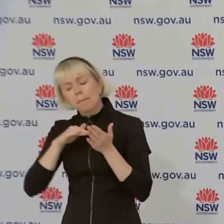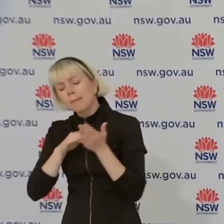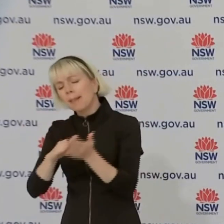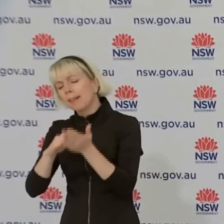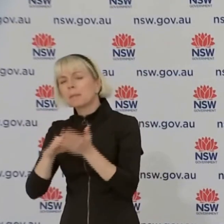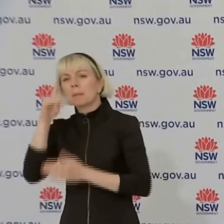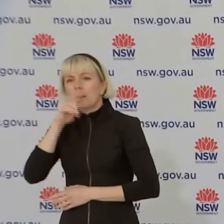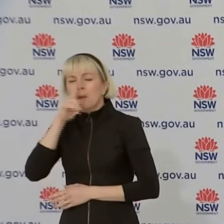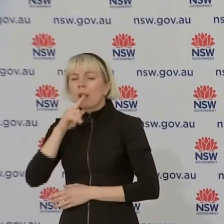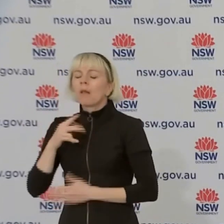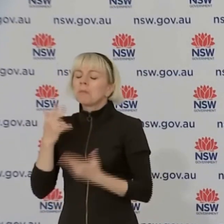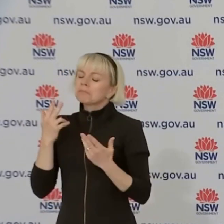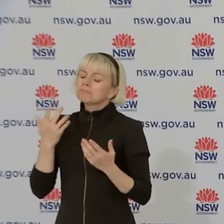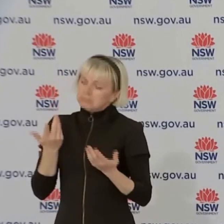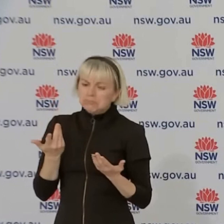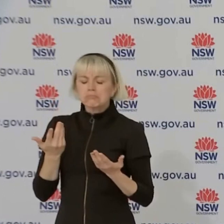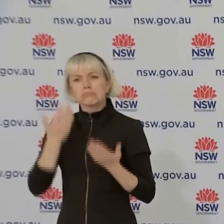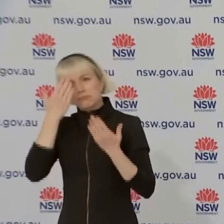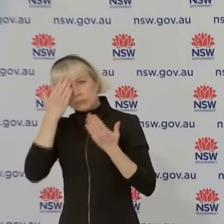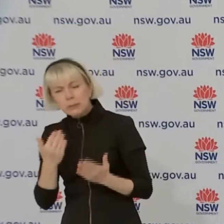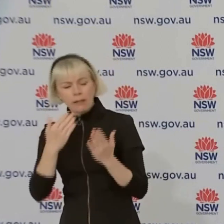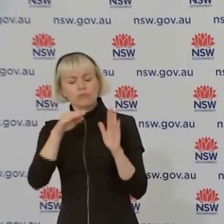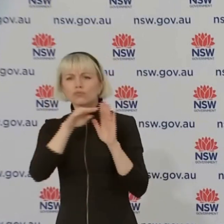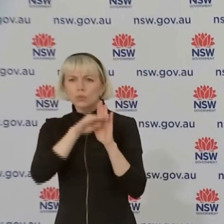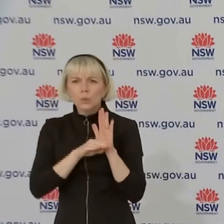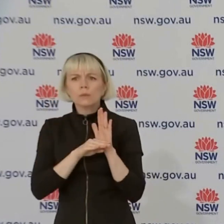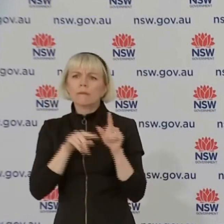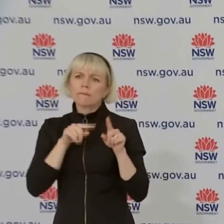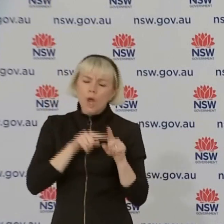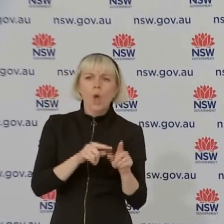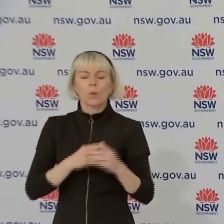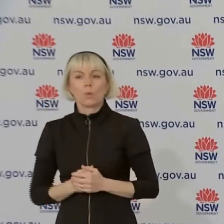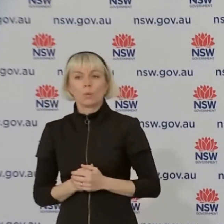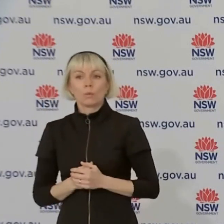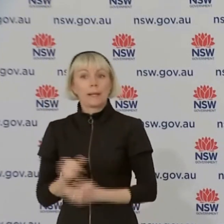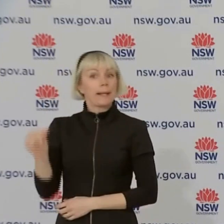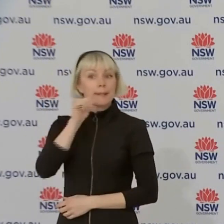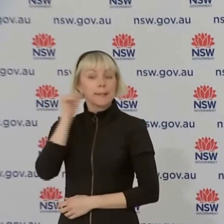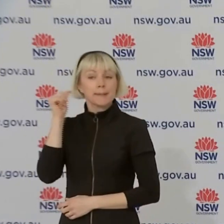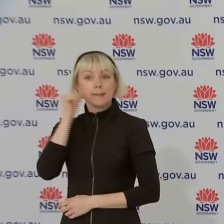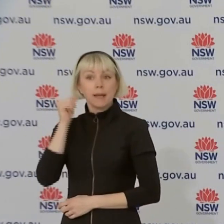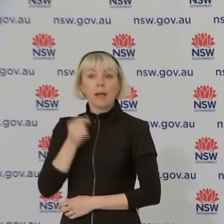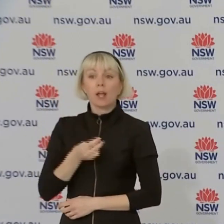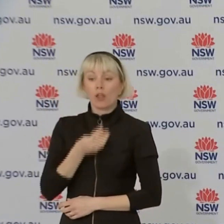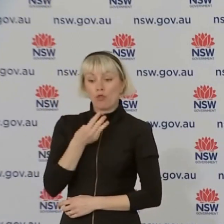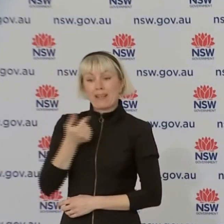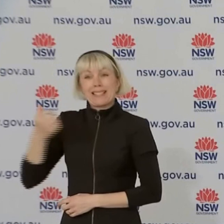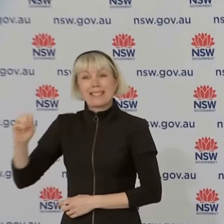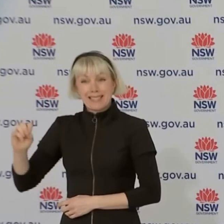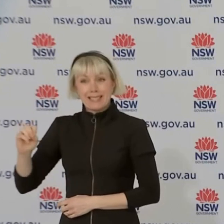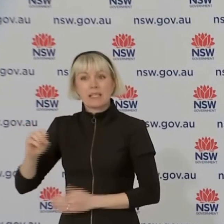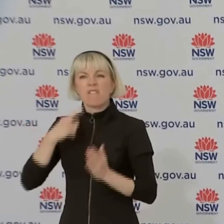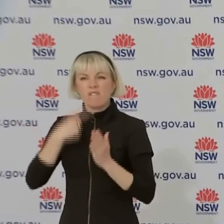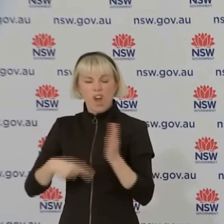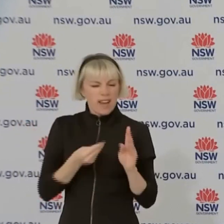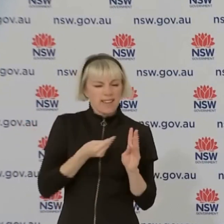day doing the right thing. Yesterday, 360 penalty infringement notices issued. Those 360 people need to